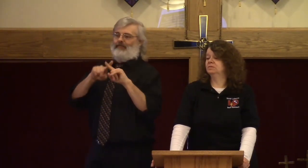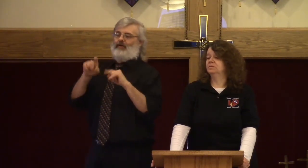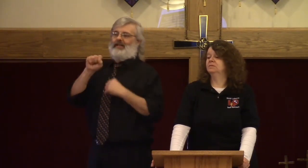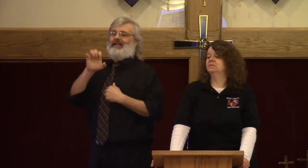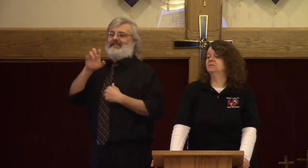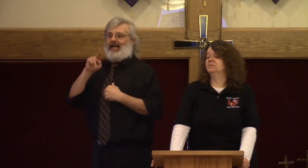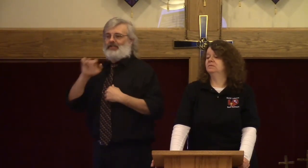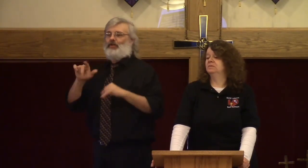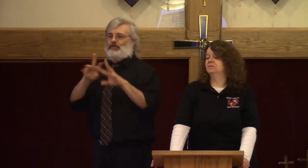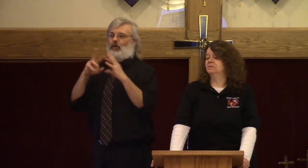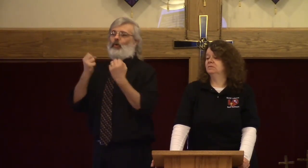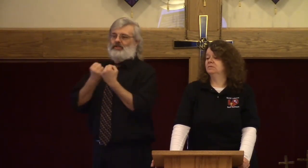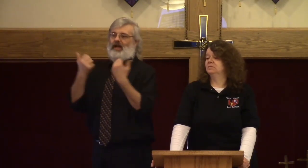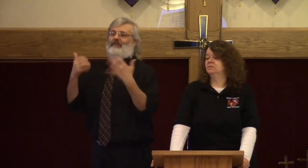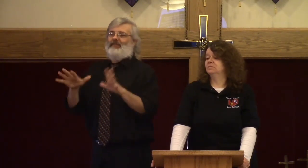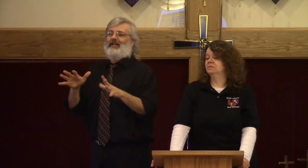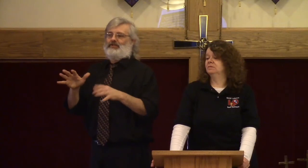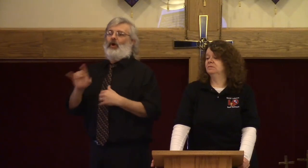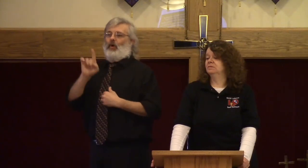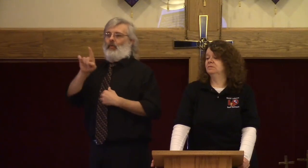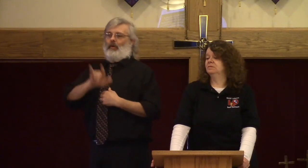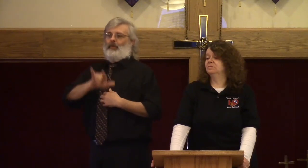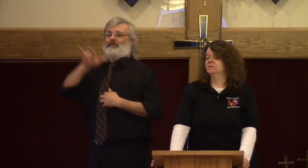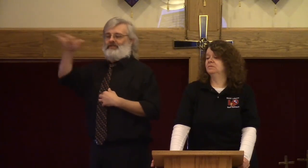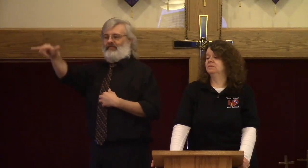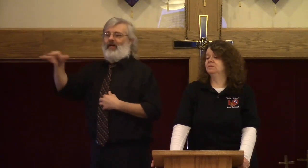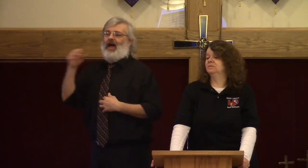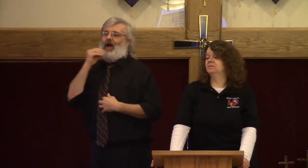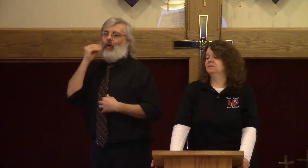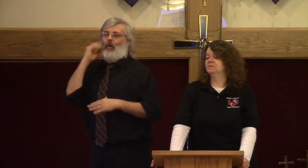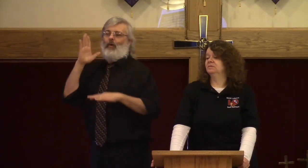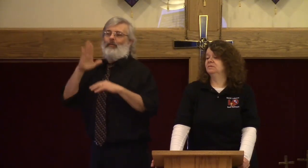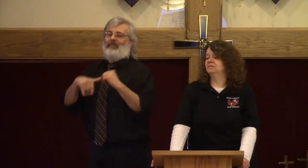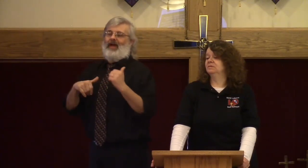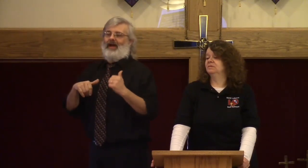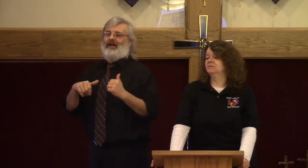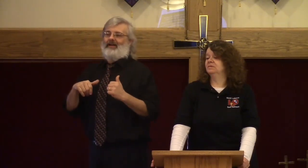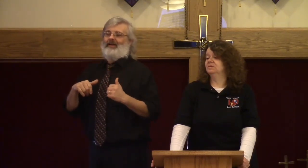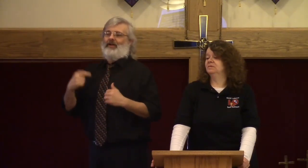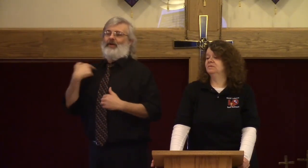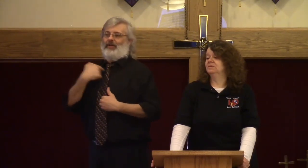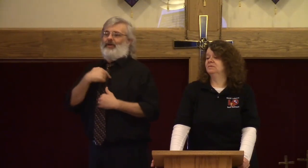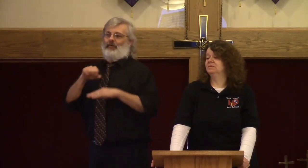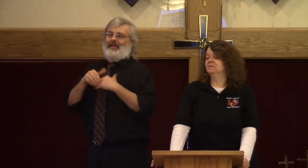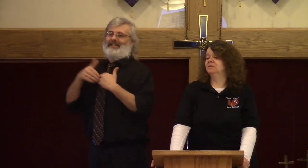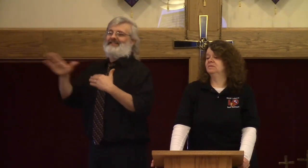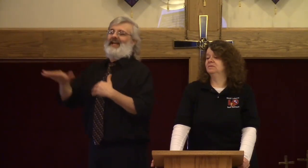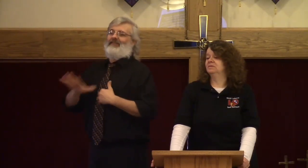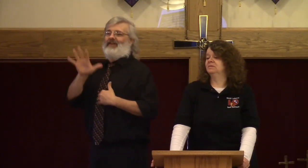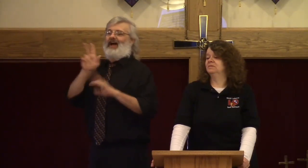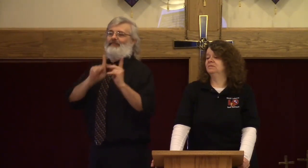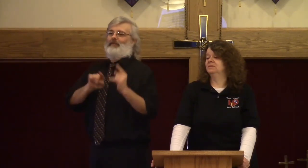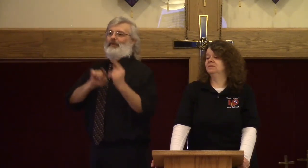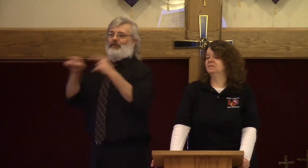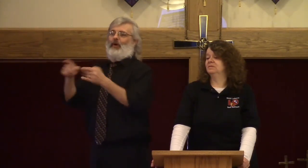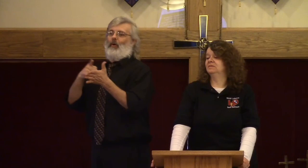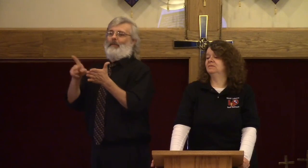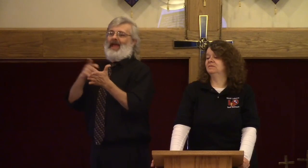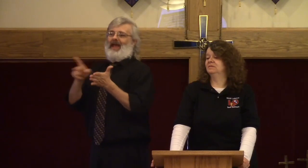different sectionals or workshops, finish, one person fly home, then, we can send 5 people to go pay